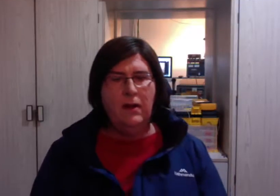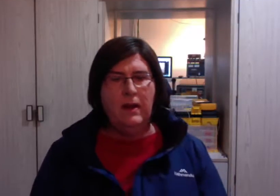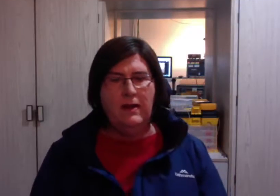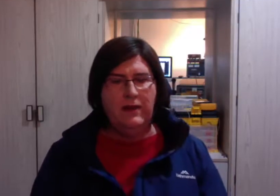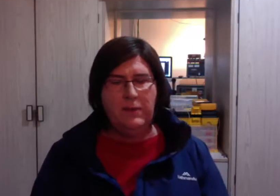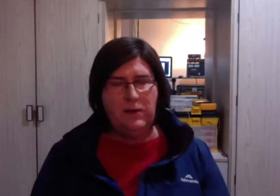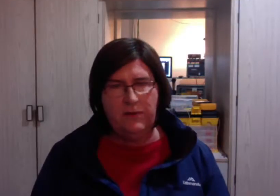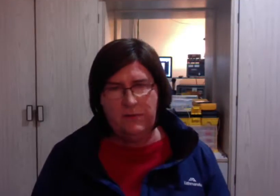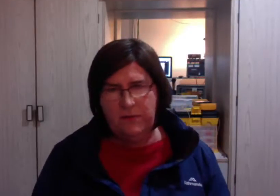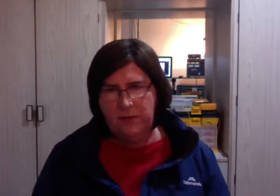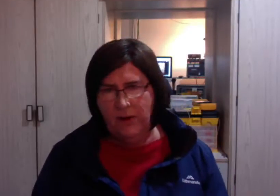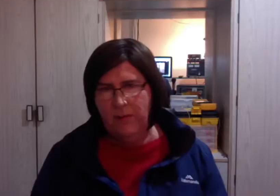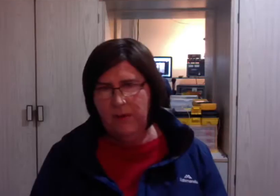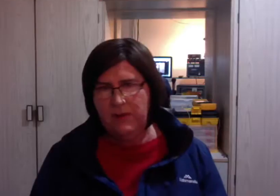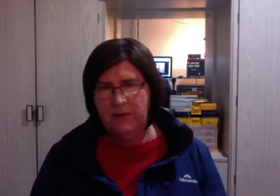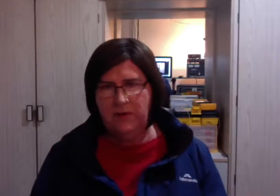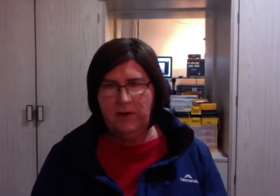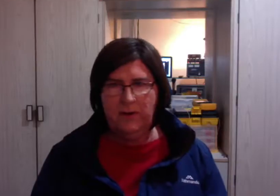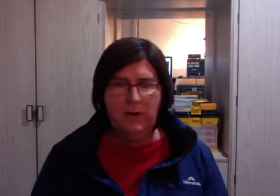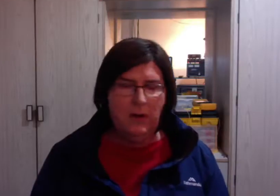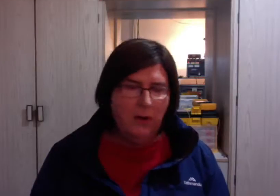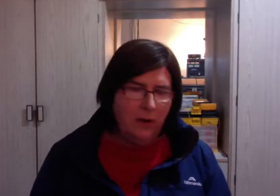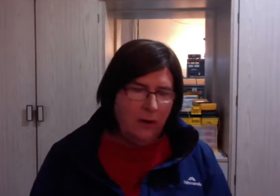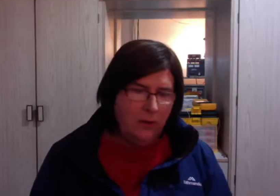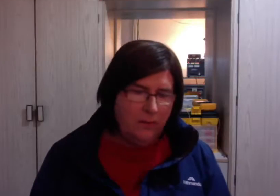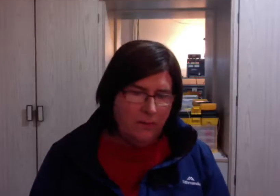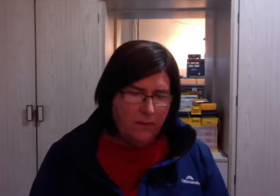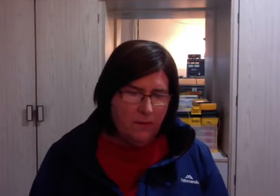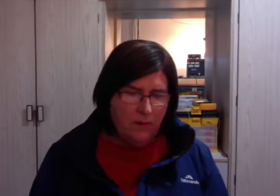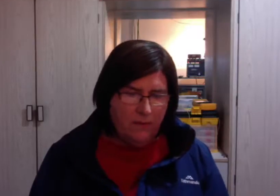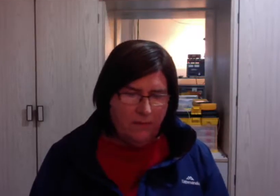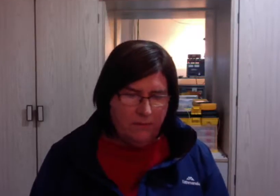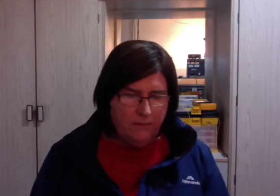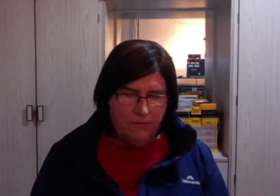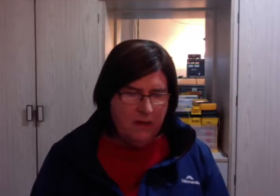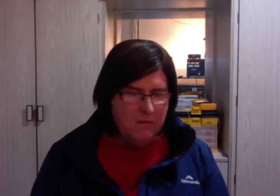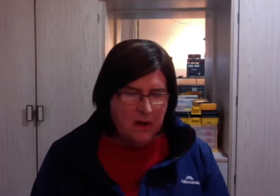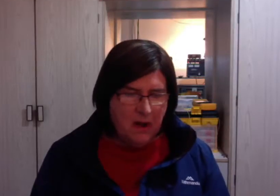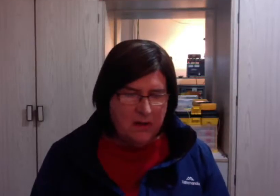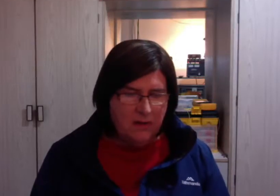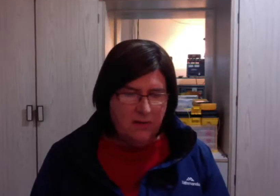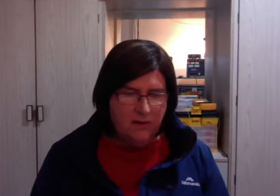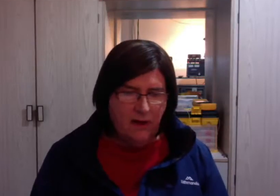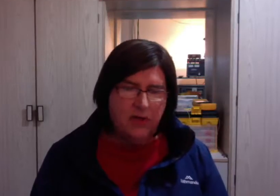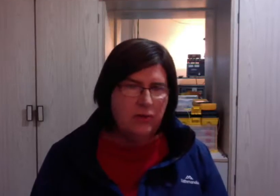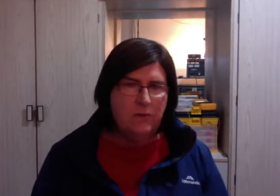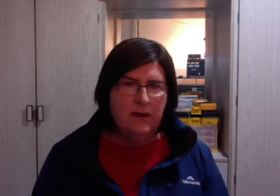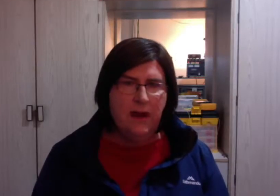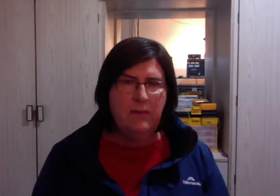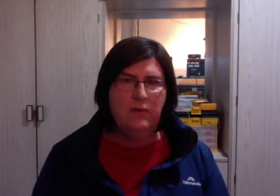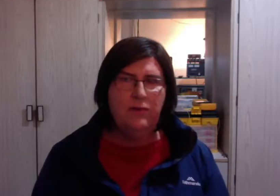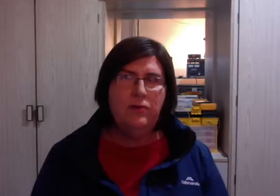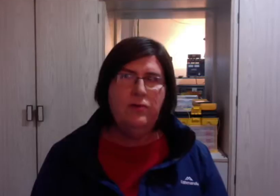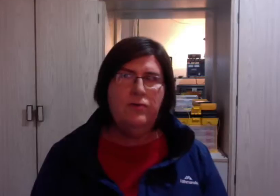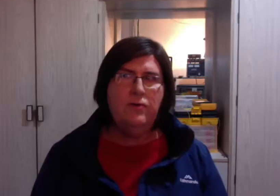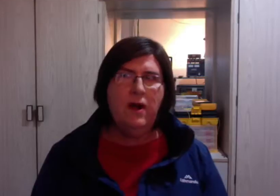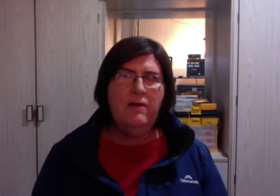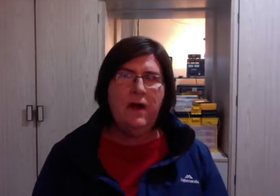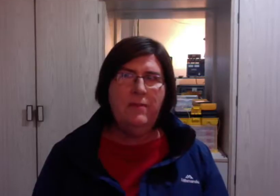and that's because of tire pressures. So the rule of thumb that I use is I should be able to drive up a